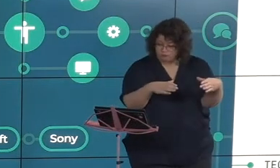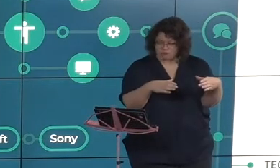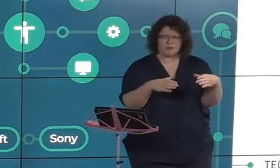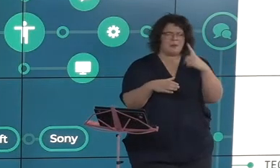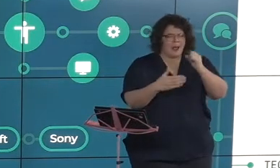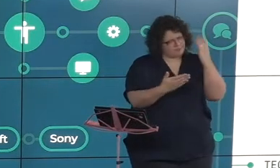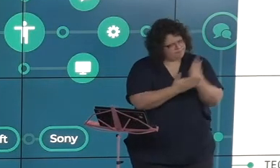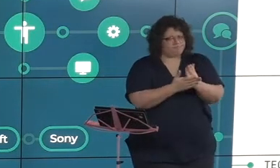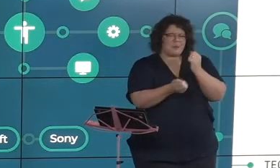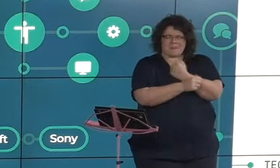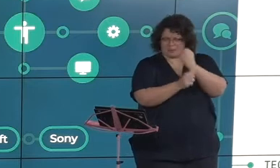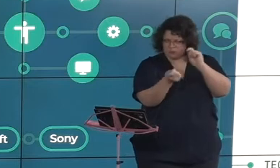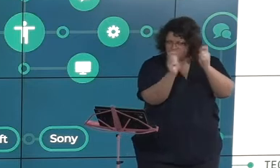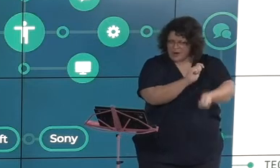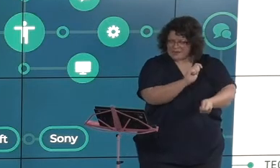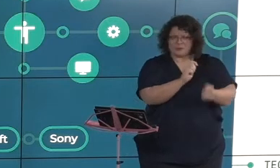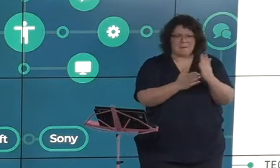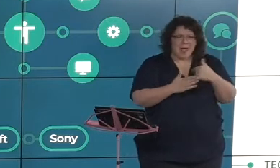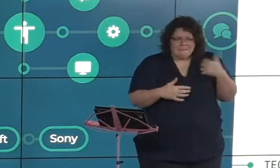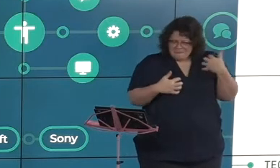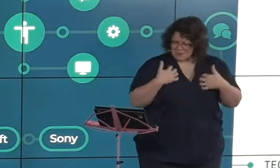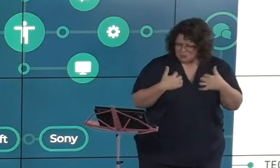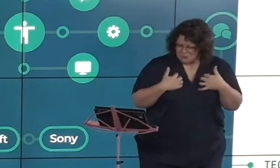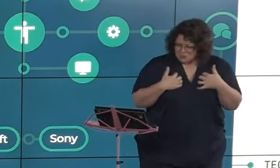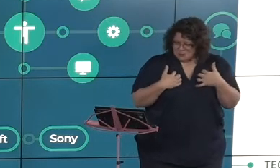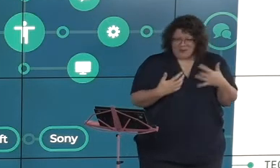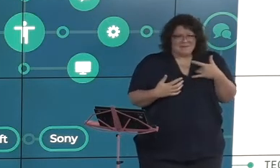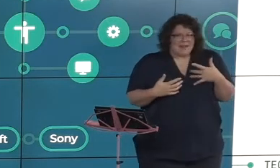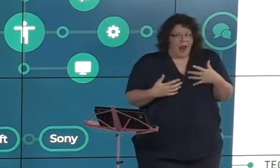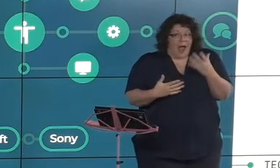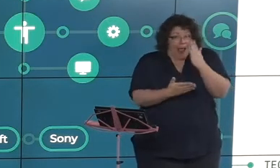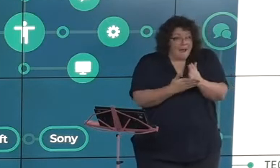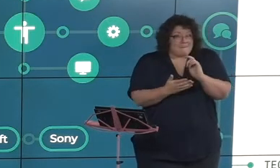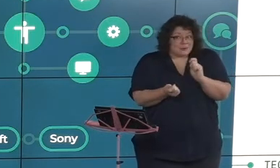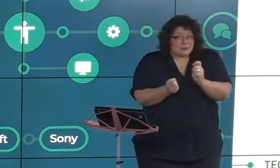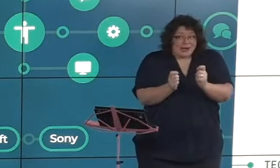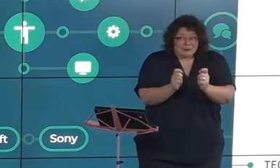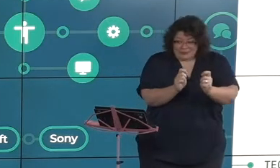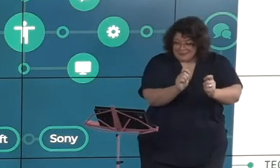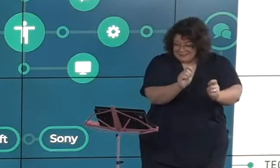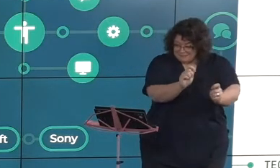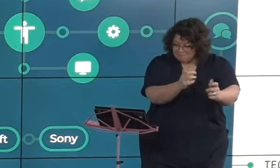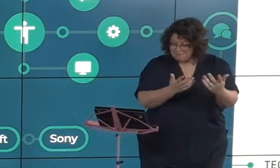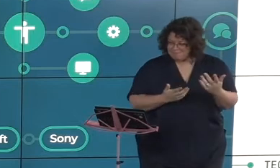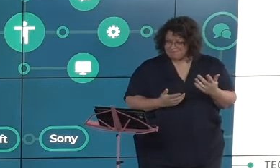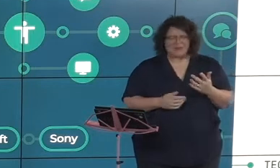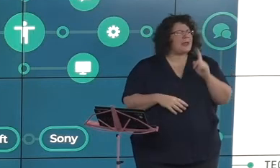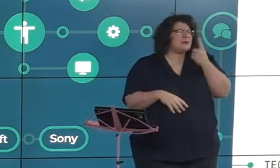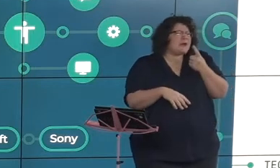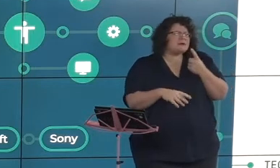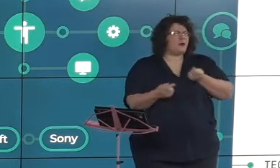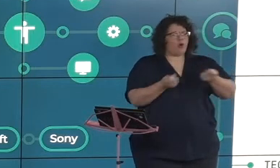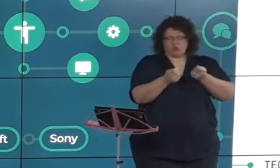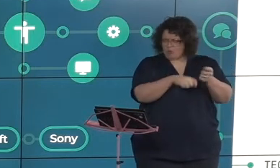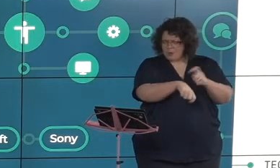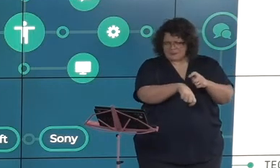changing. You know what? They say that you can't control time, and you can't. And for those I've been in the space of disability business